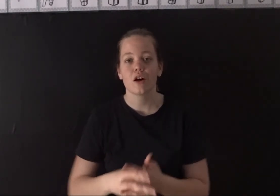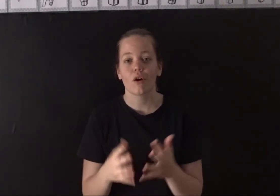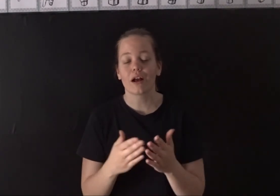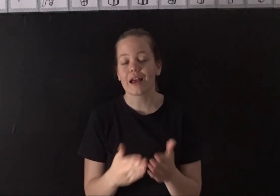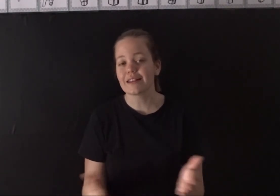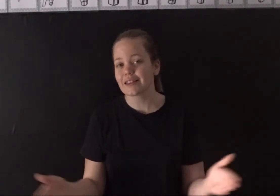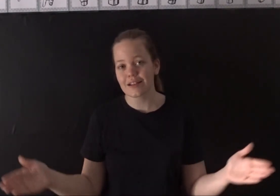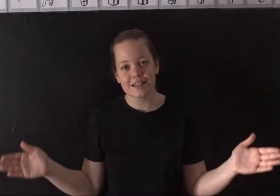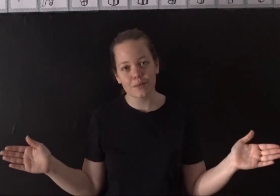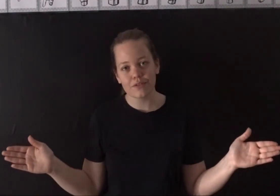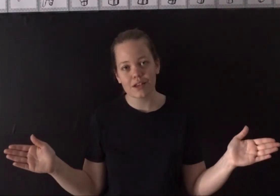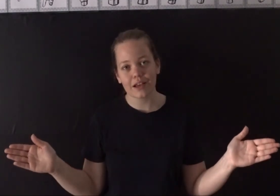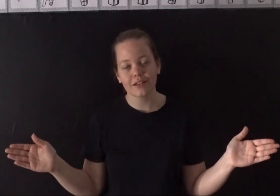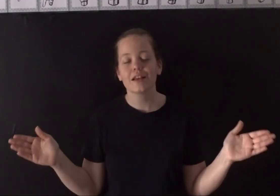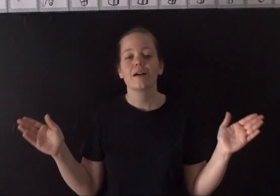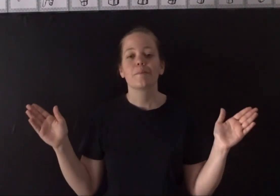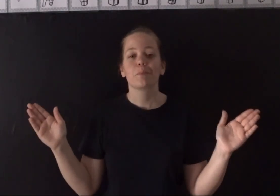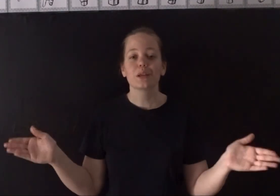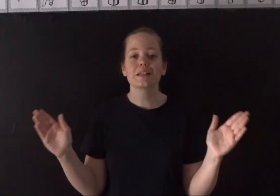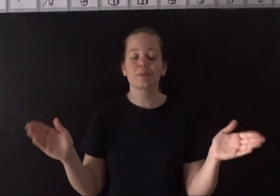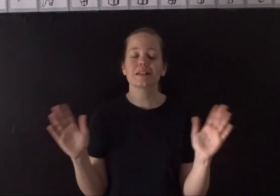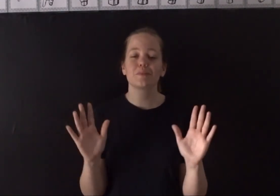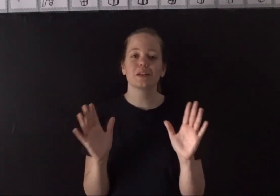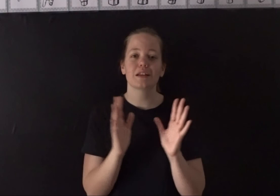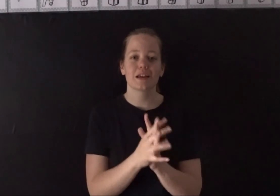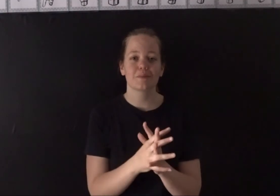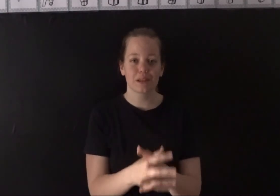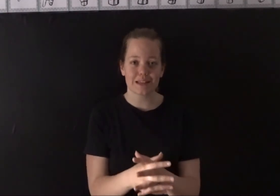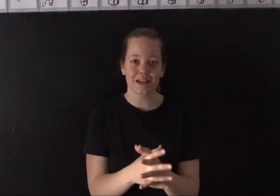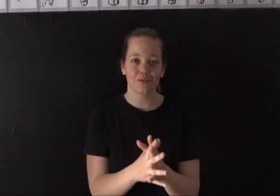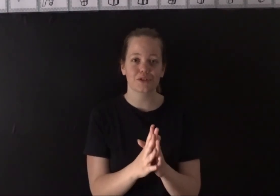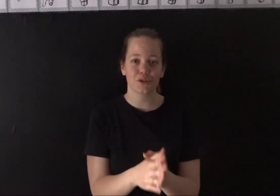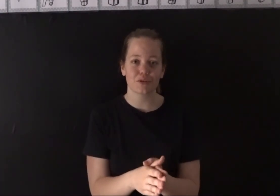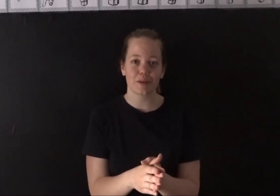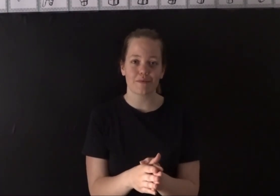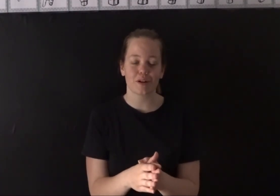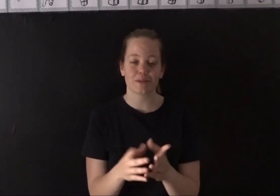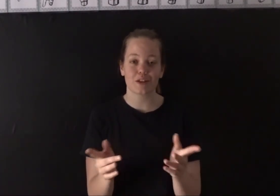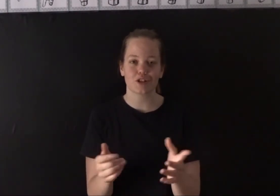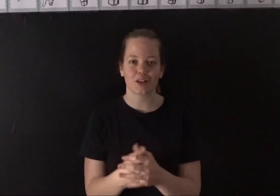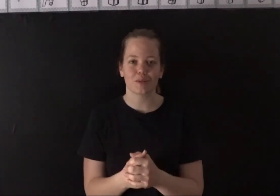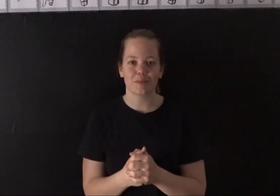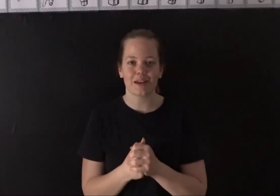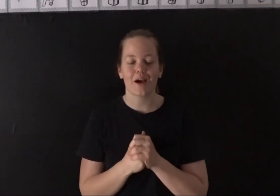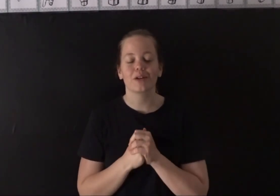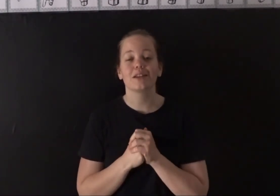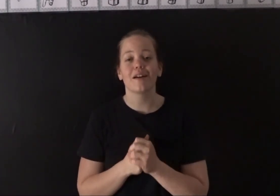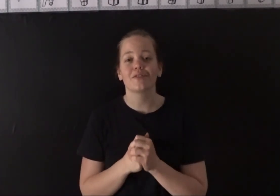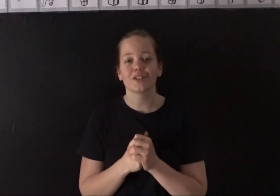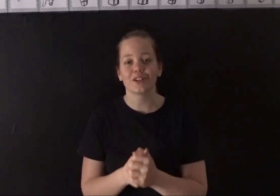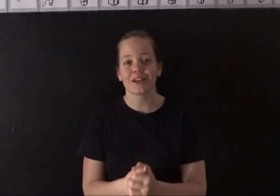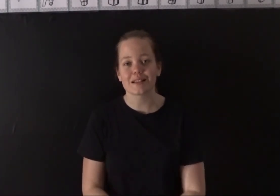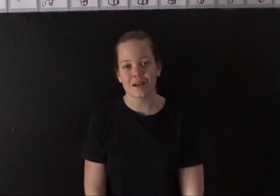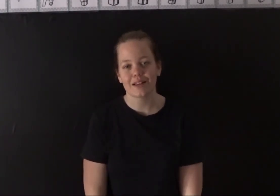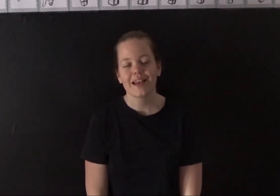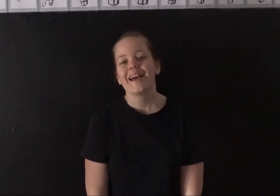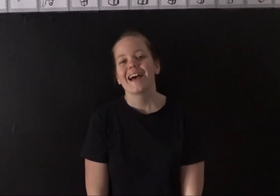or anything else that we've signed, please head over to those platforms and share them with me. I would love to learn as well. And make